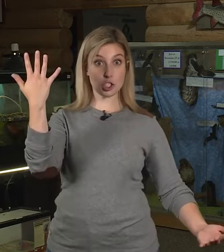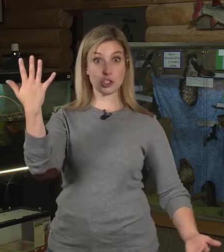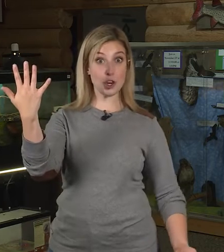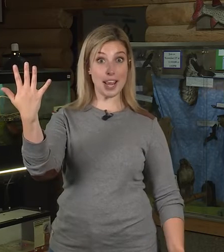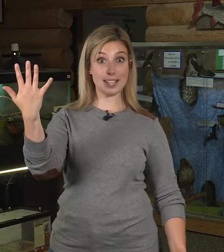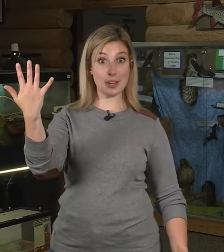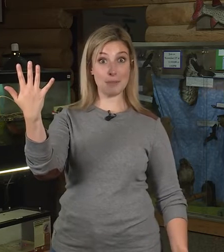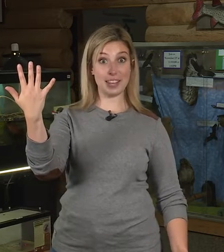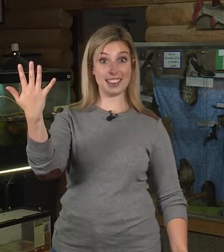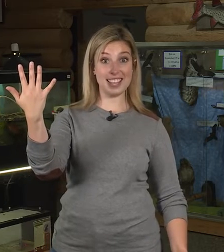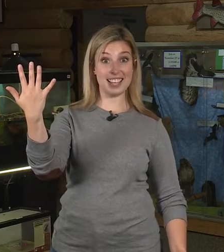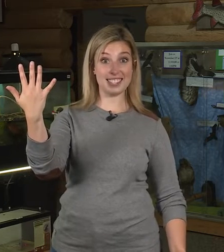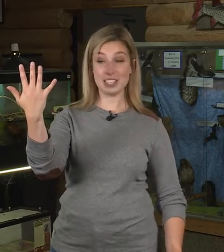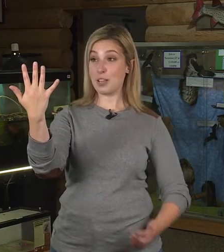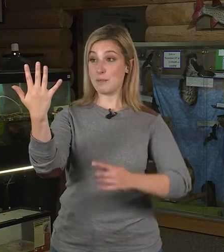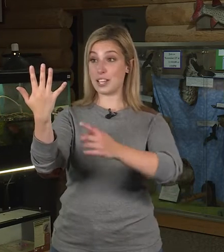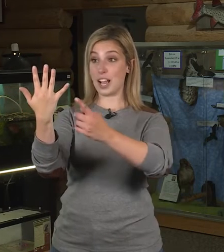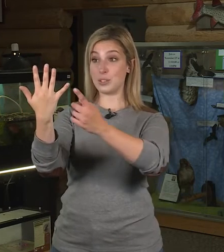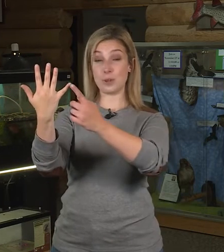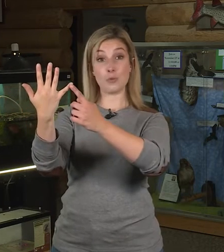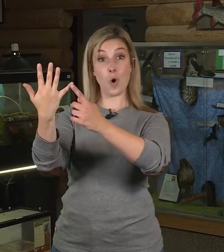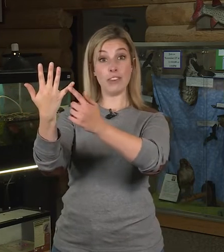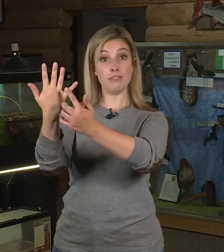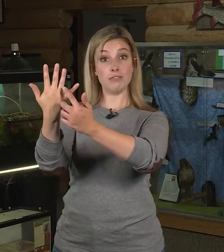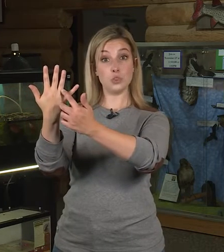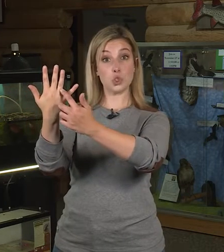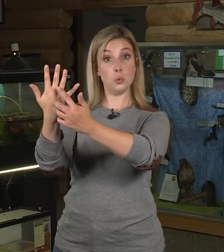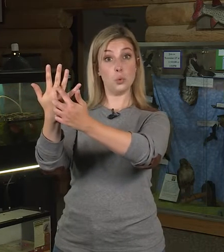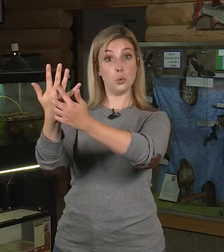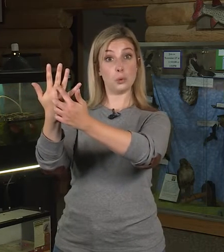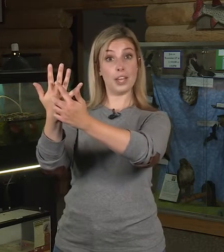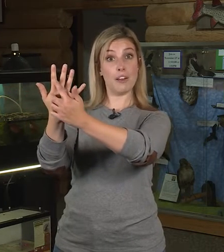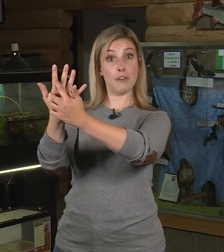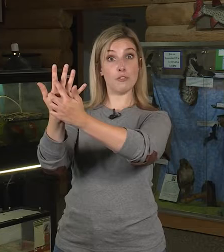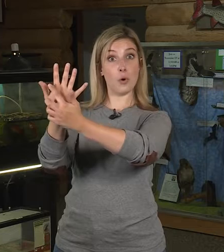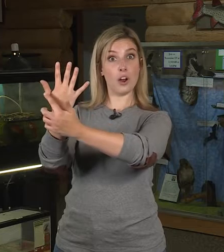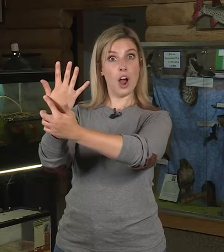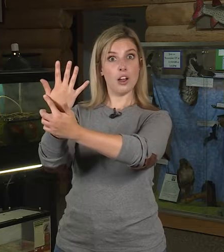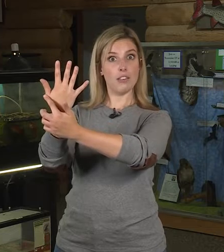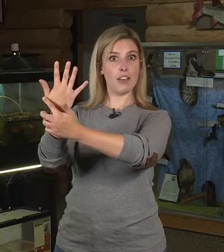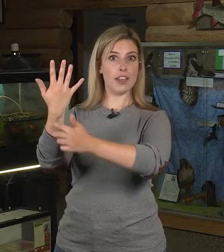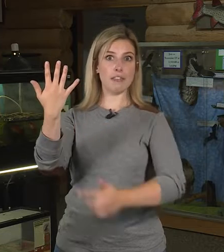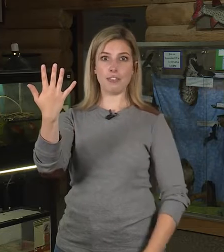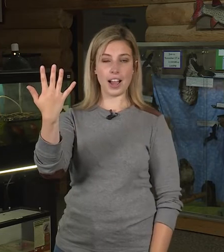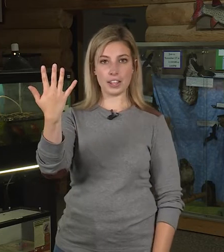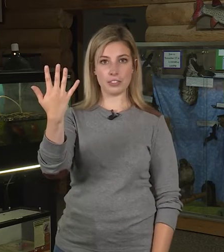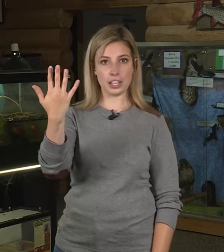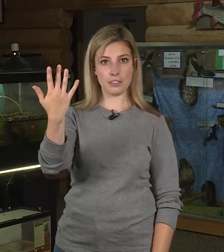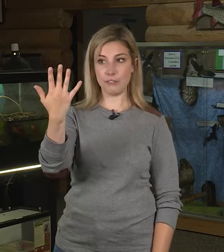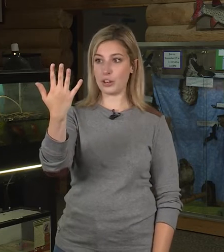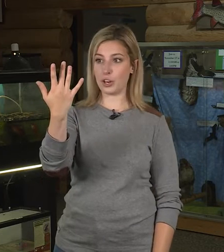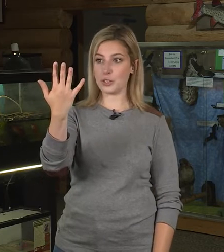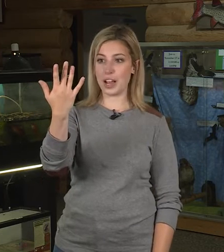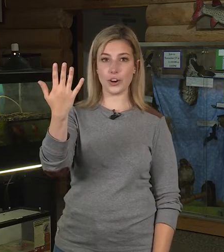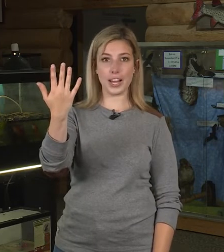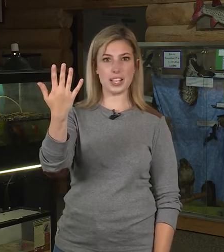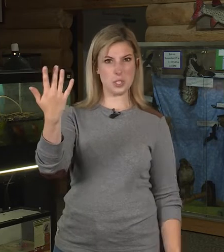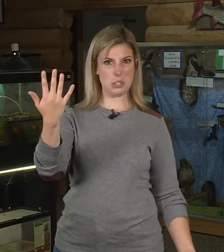just our hand up like this because we have 1, 2, 3, 4, and 5 fingers on our hand. So it's a